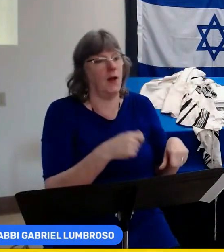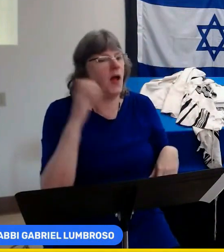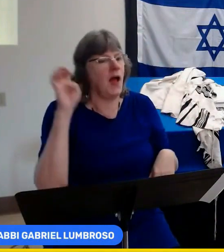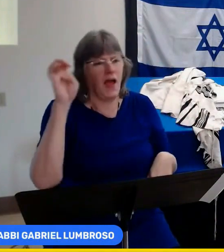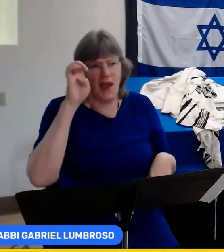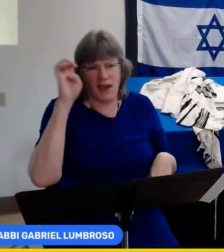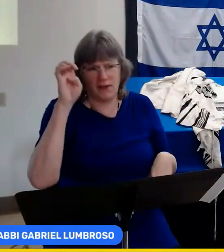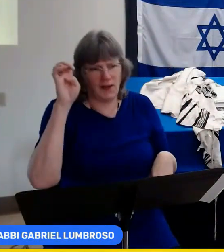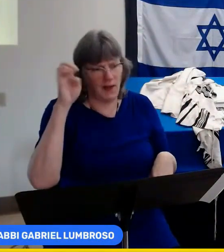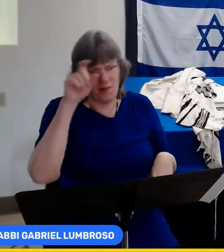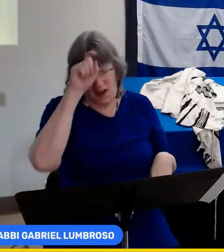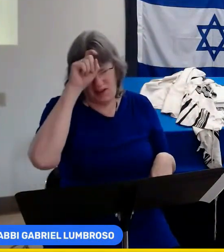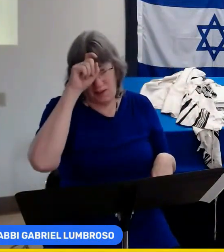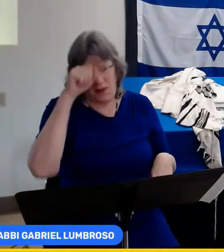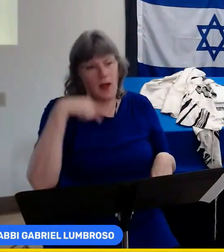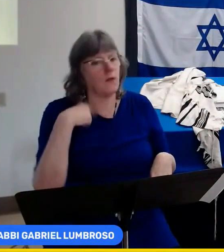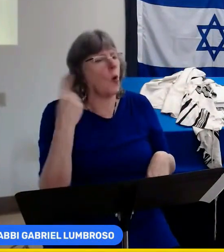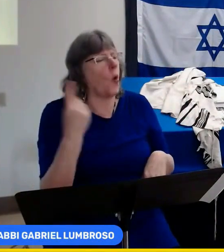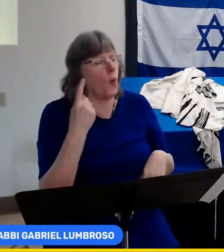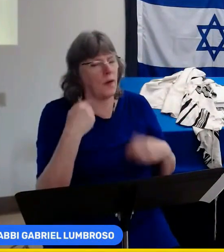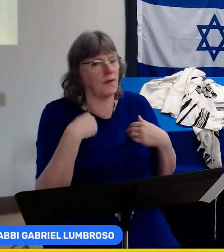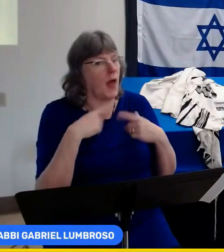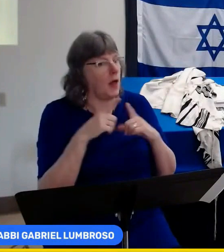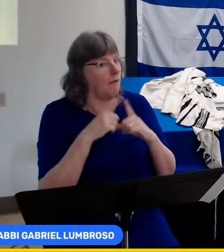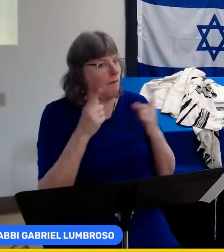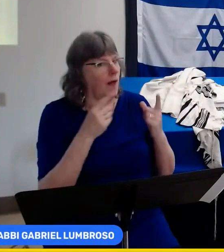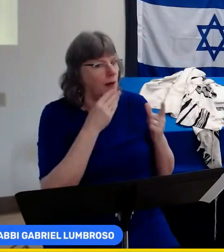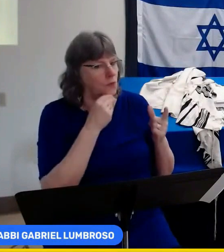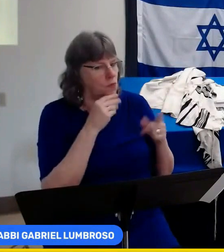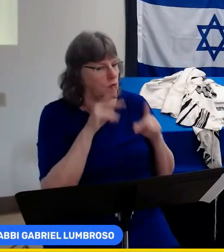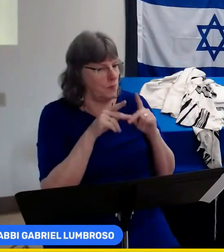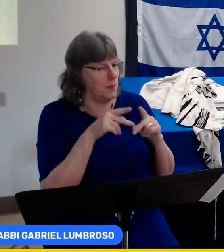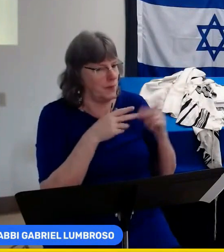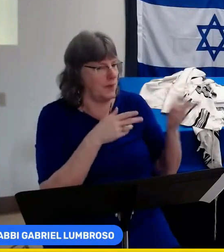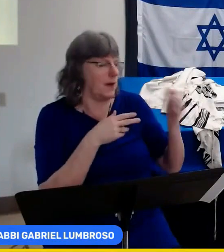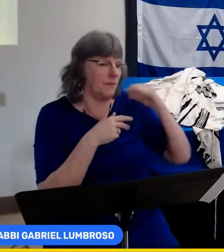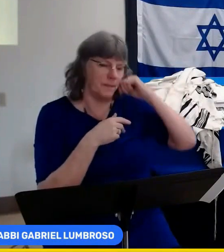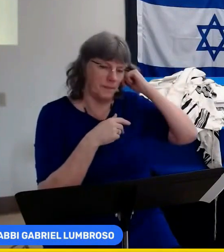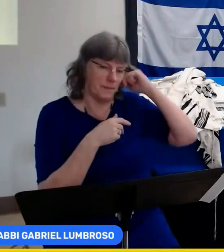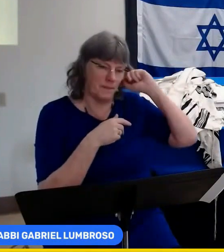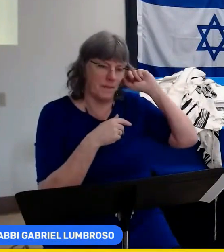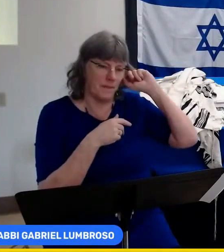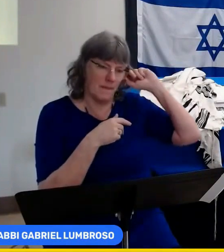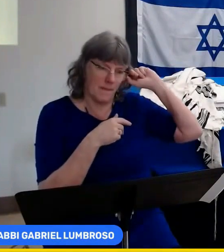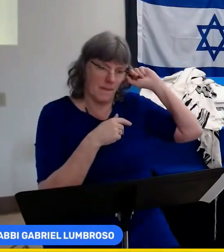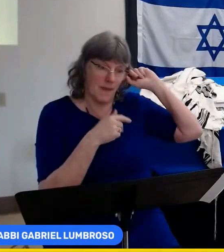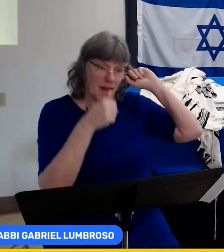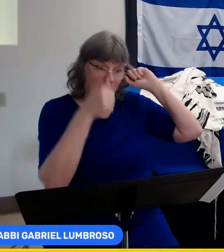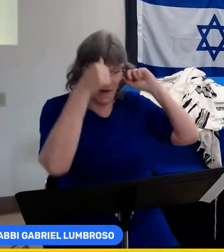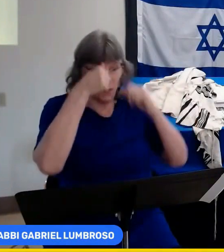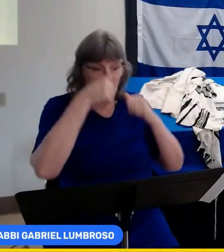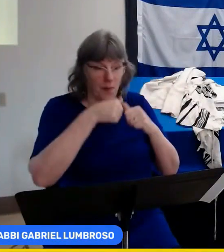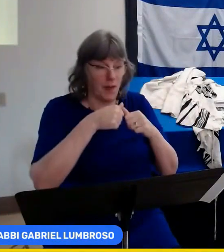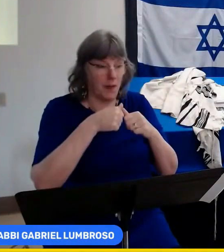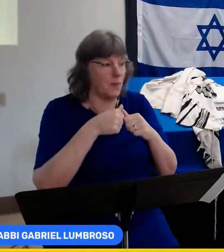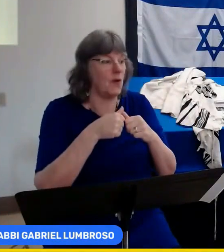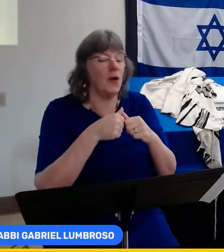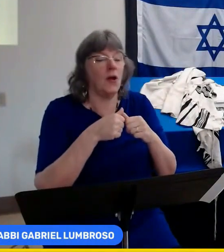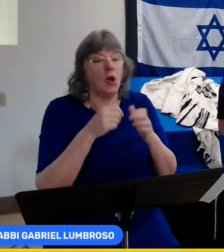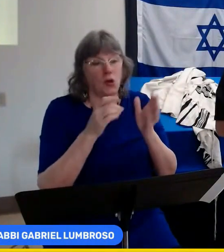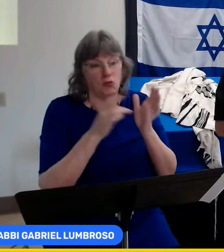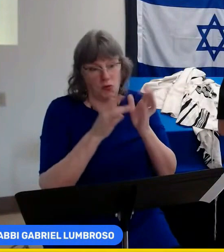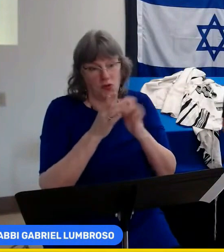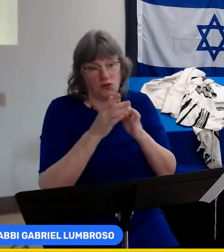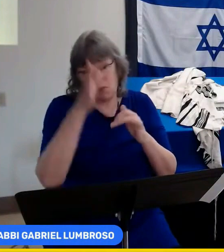very, very, very copious Jewish community. That's why the parents of Yeshua went there. They went to the Jewish community in